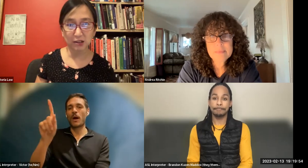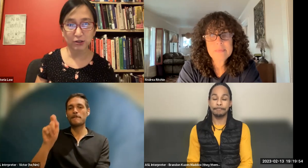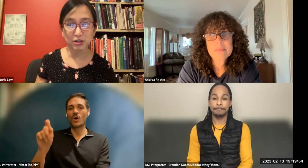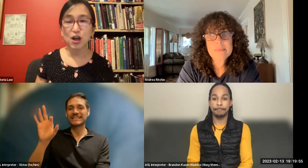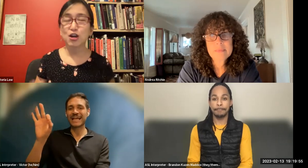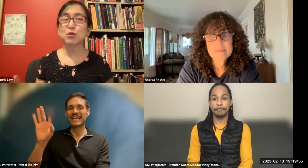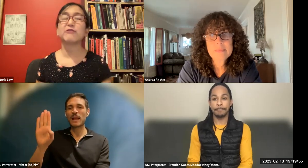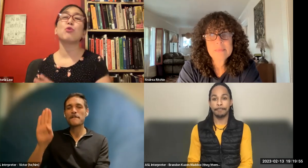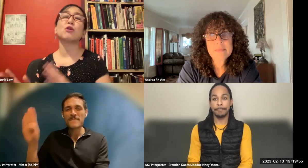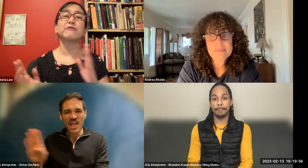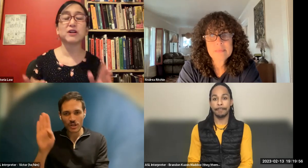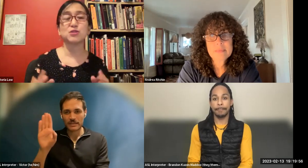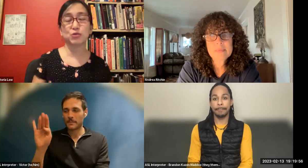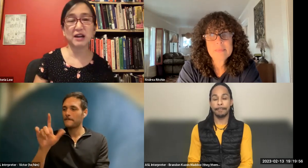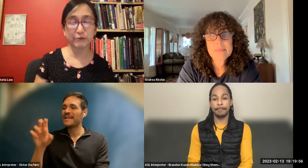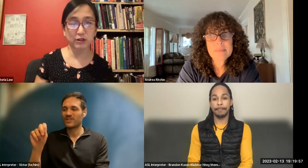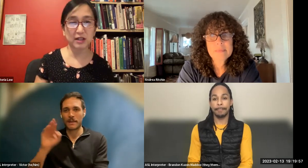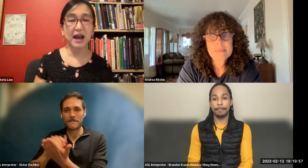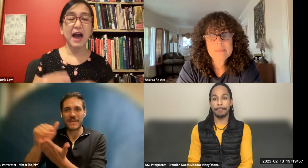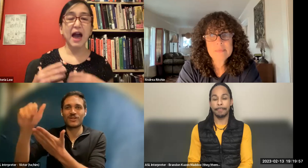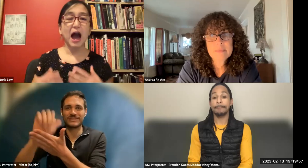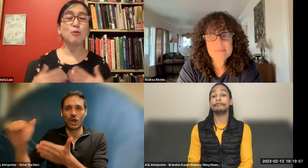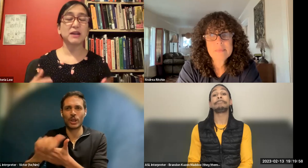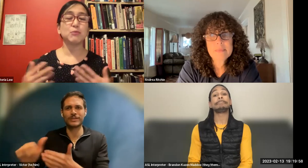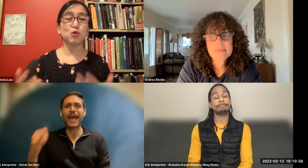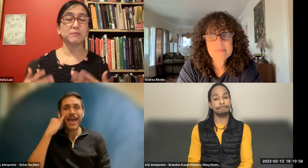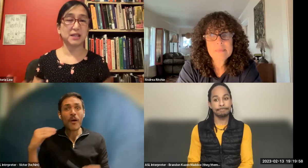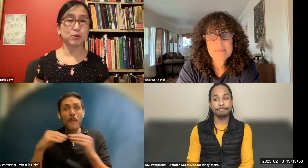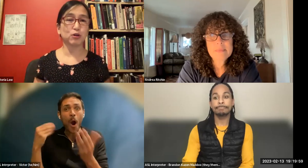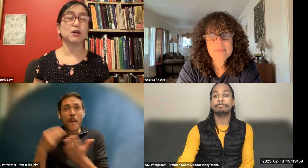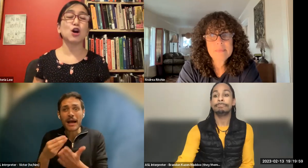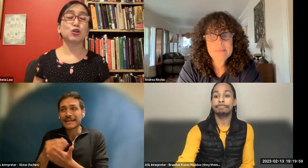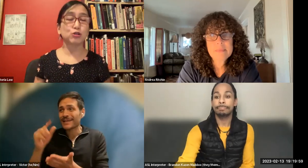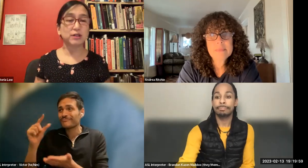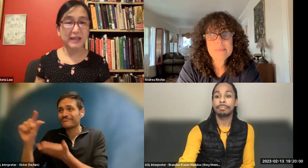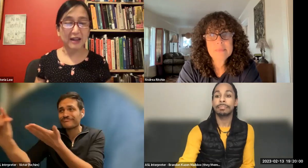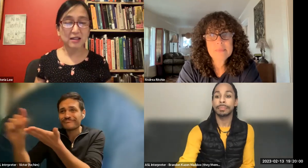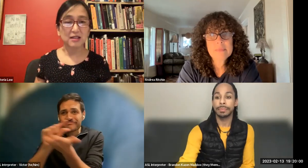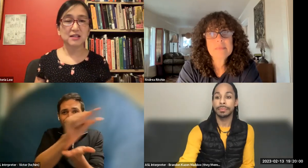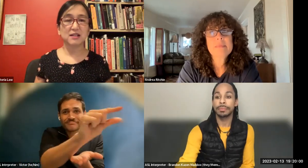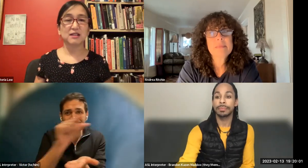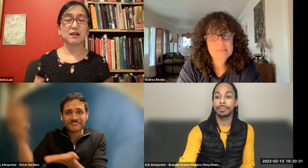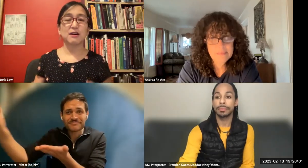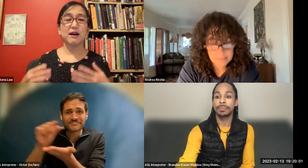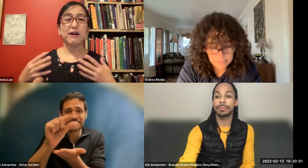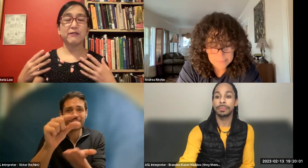billion. So if more funds were diverted, how many more people could get